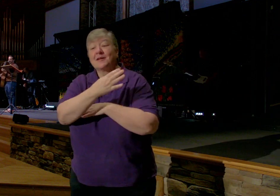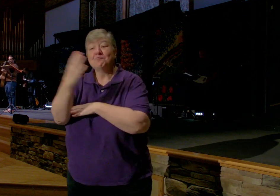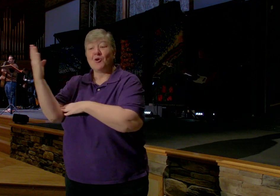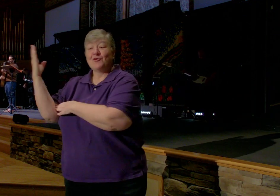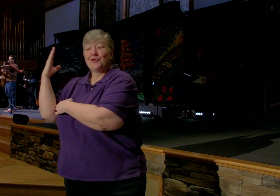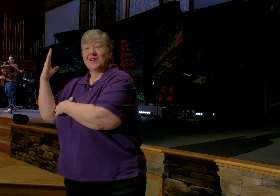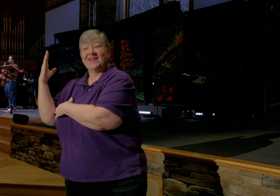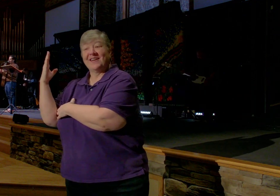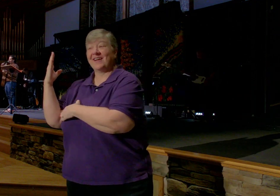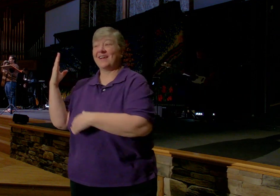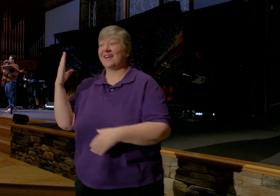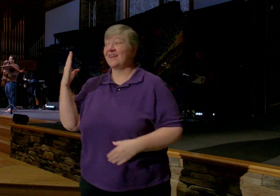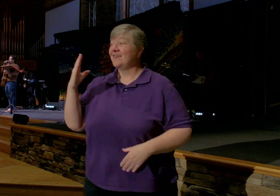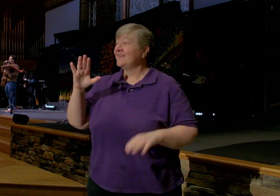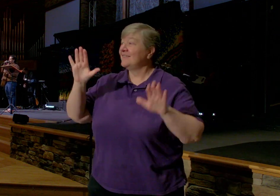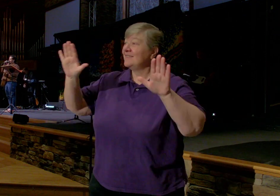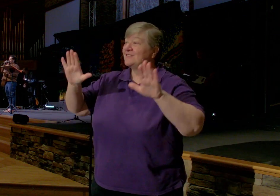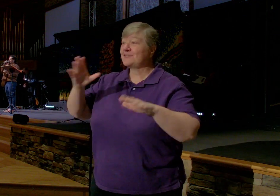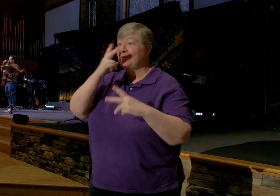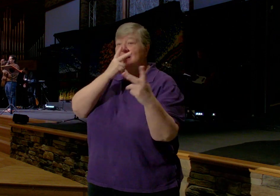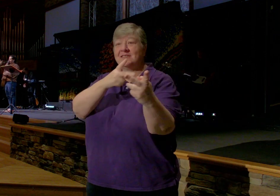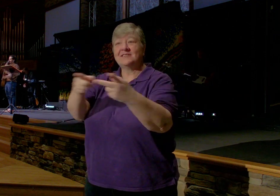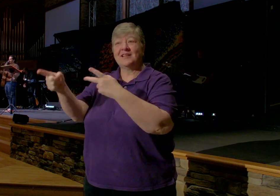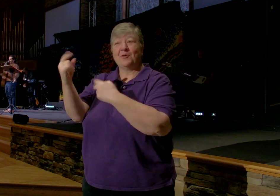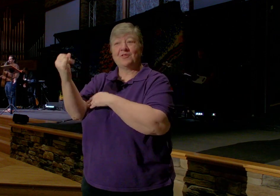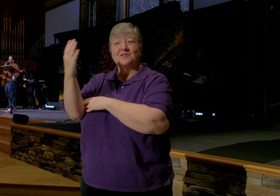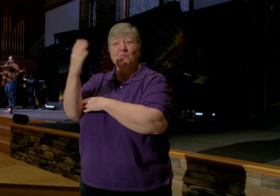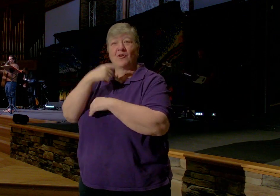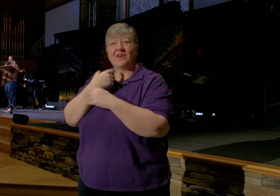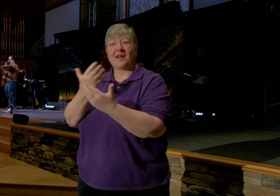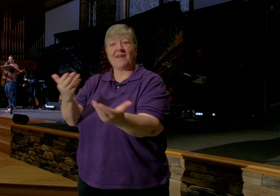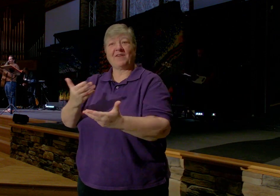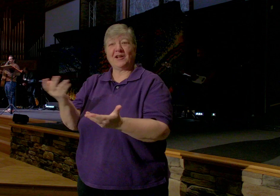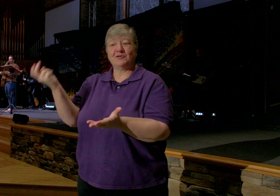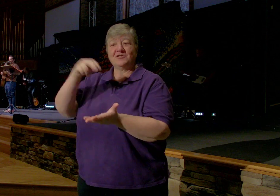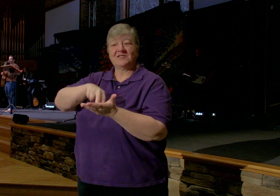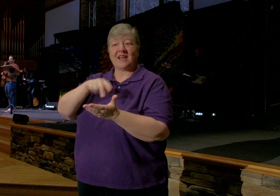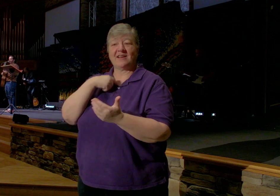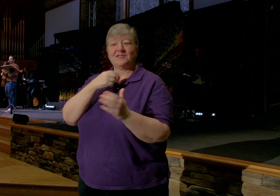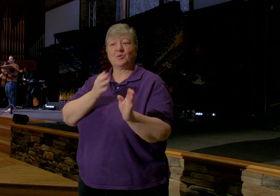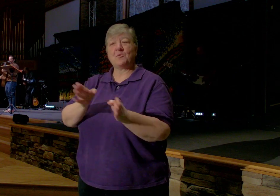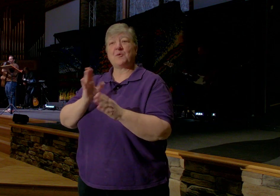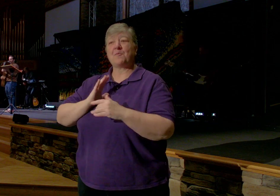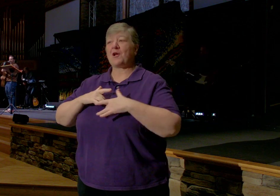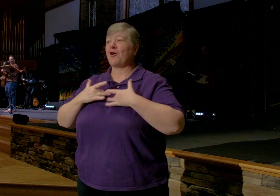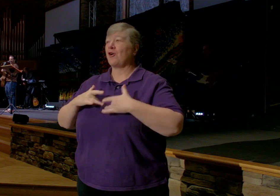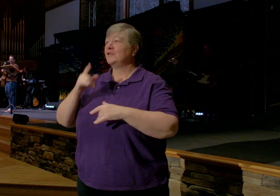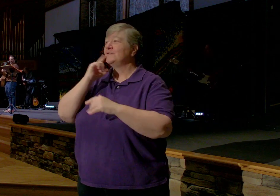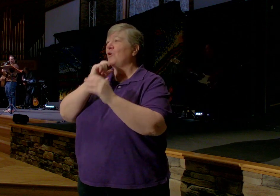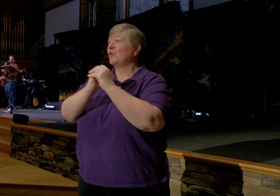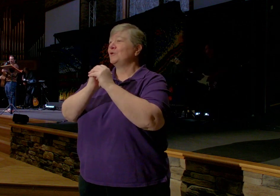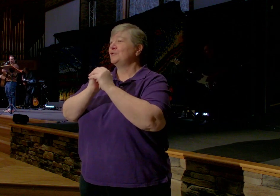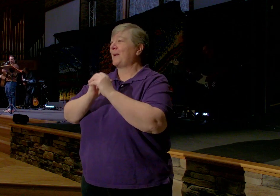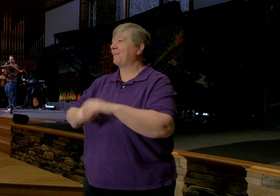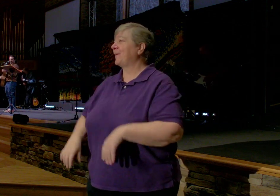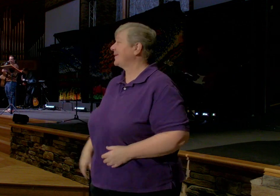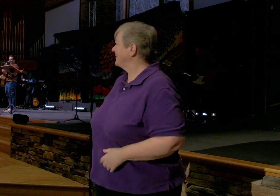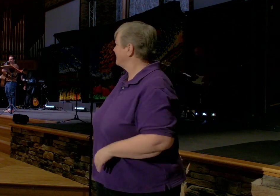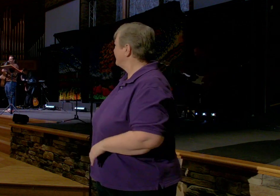Well, good morning, everybody. It's great to see you this morning. I'll invite you to stand as we prepare our hearts for